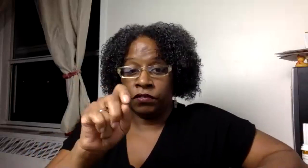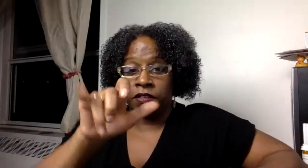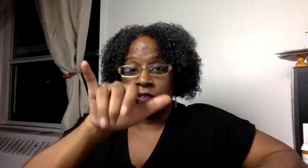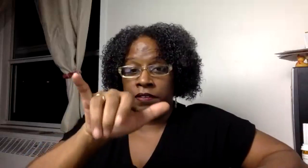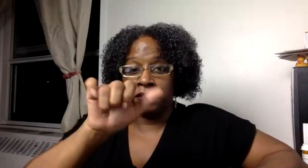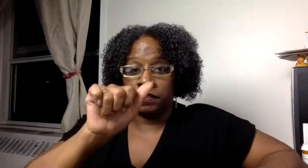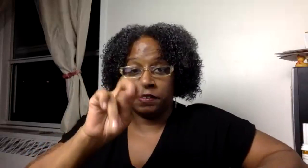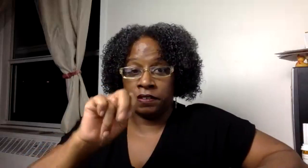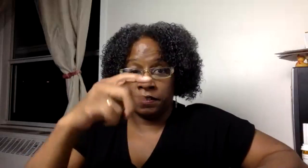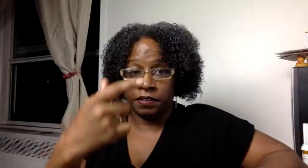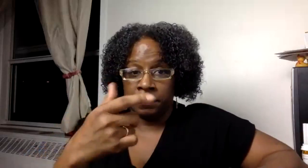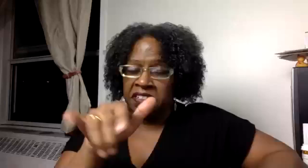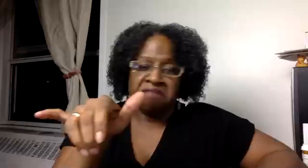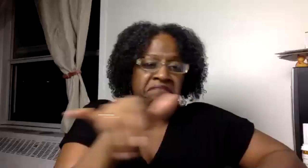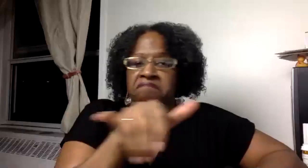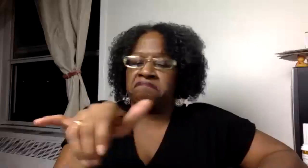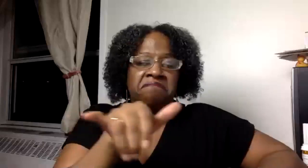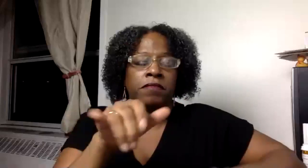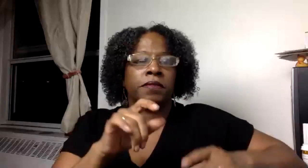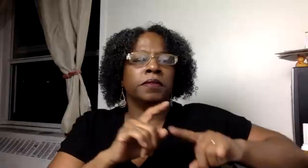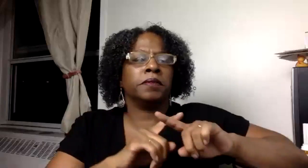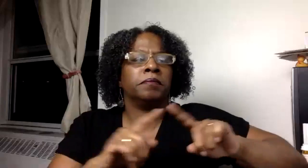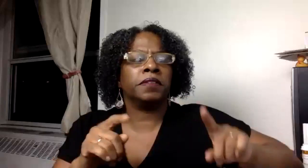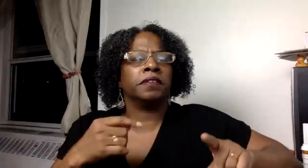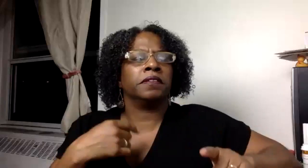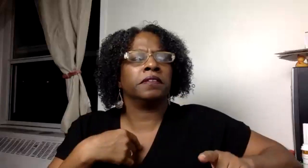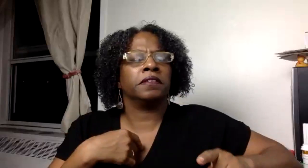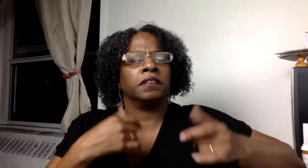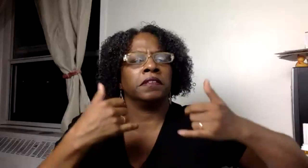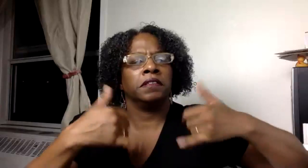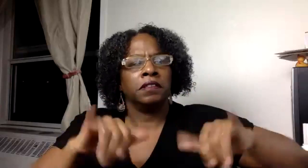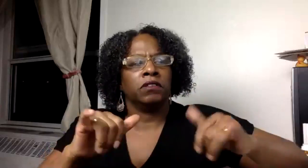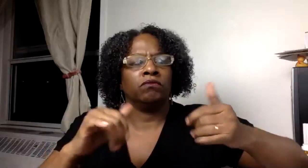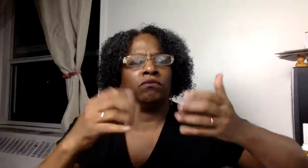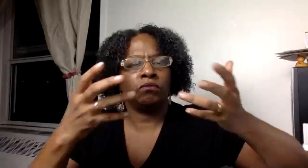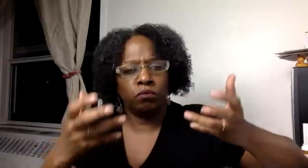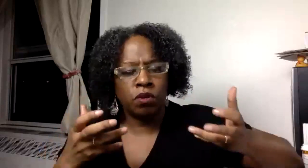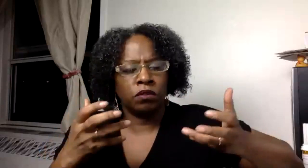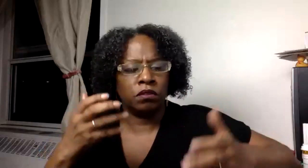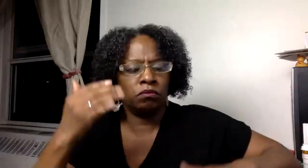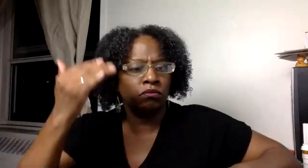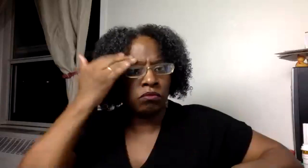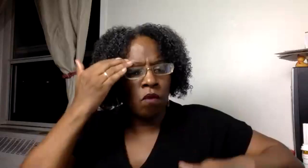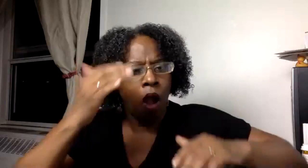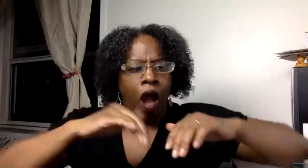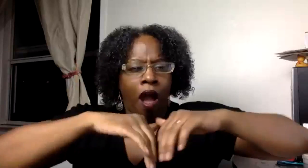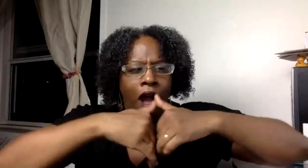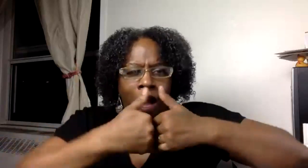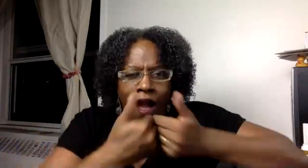I mean, for me, the reason why I say I'm on the fence, because you have good people and bad people in all groups. So